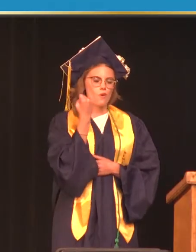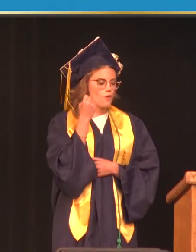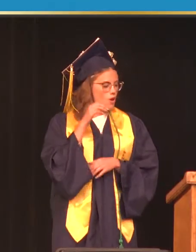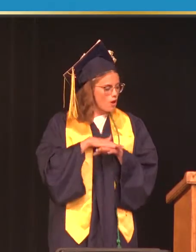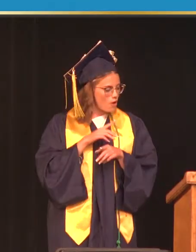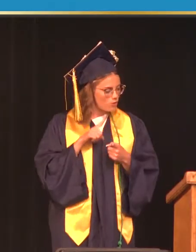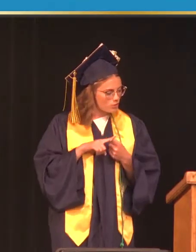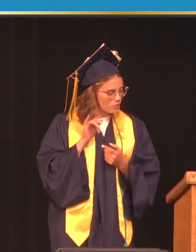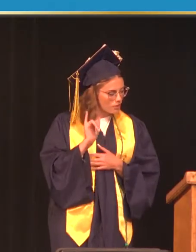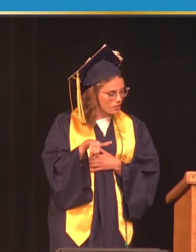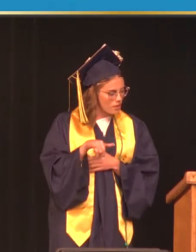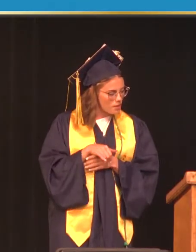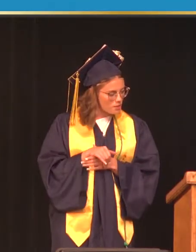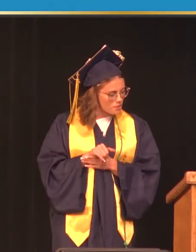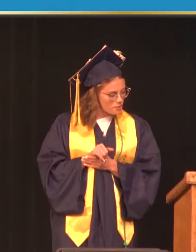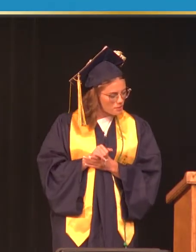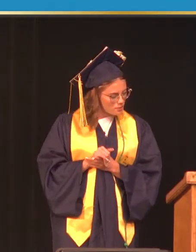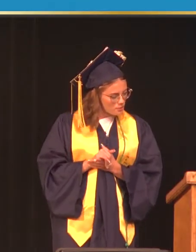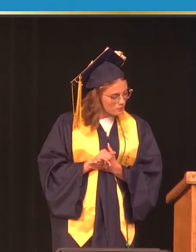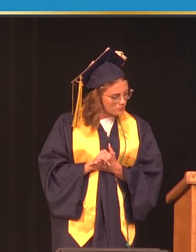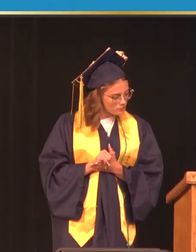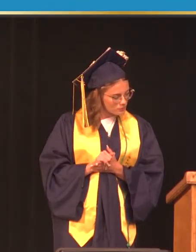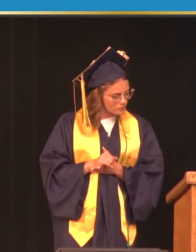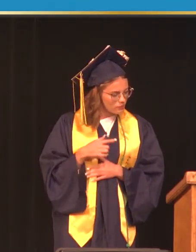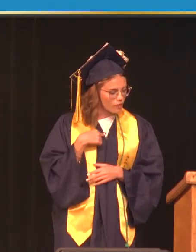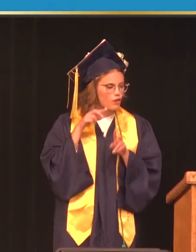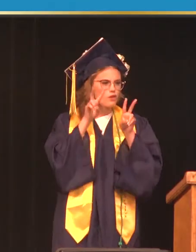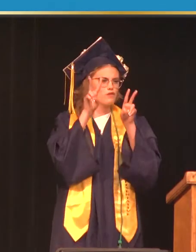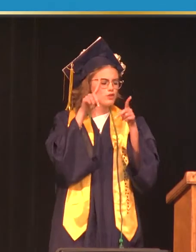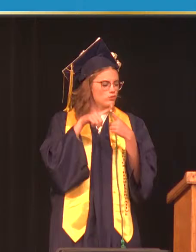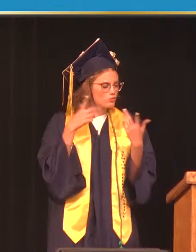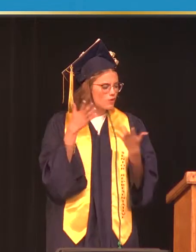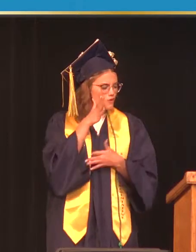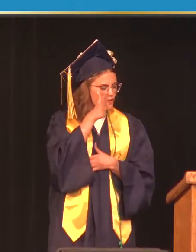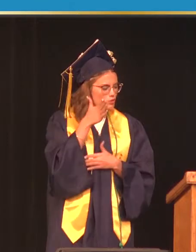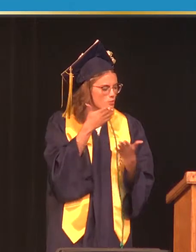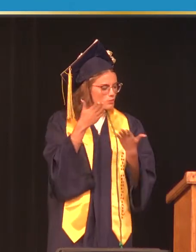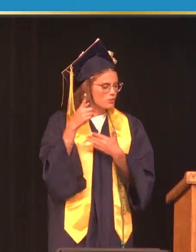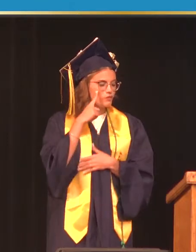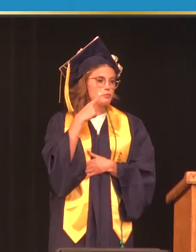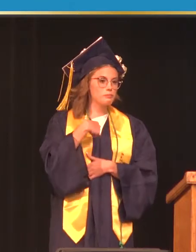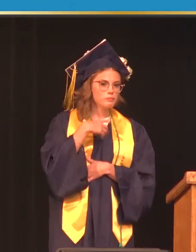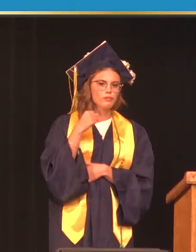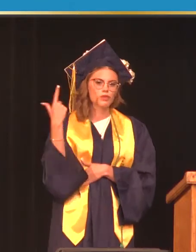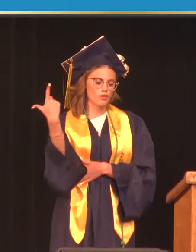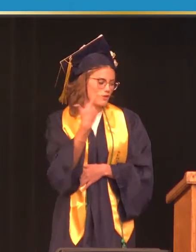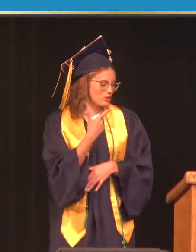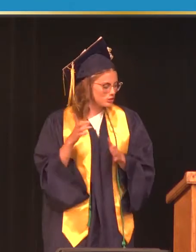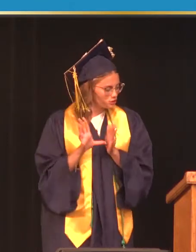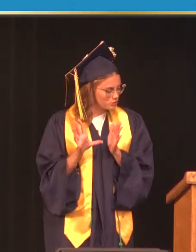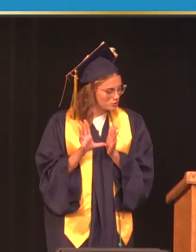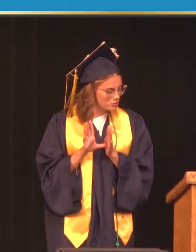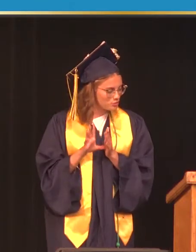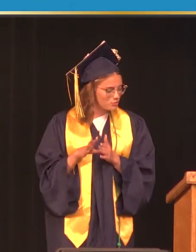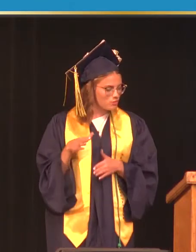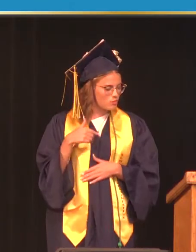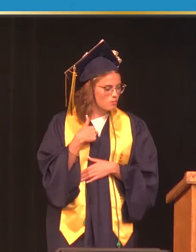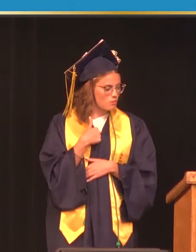and I hope that I'll always hold on to those memories. I look forward to what the future brings for me and all of